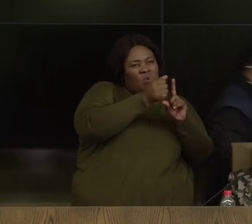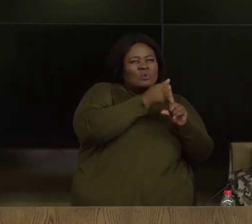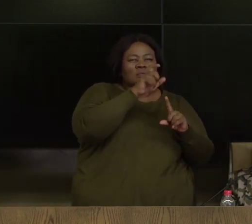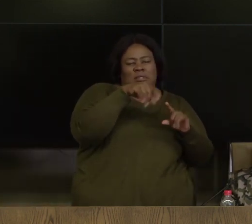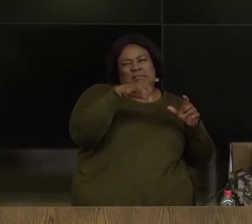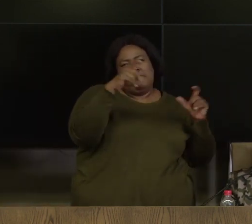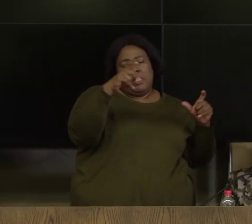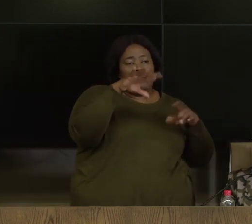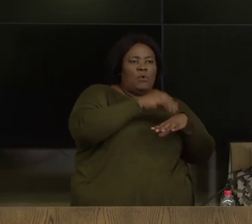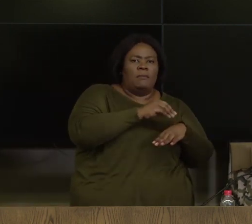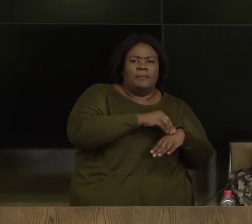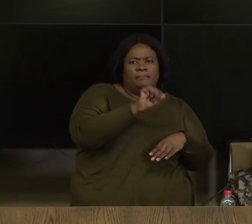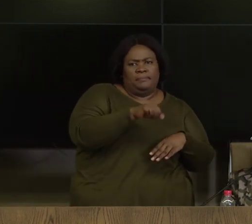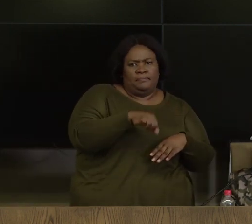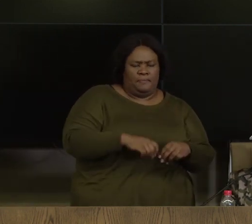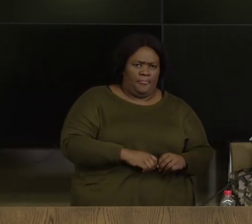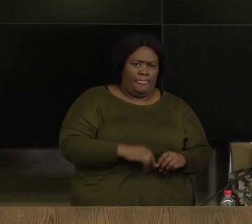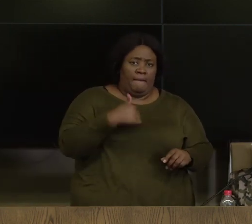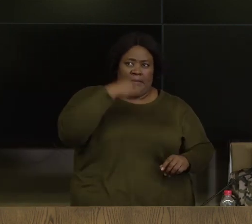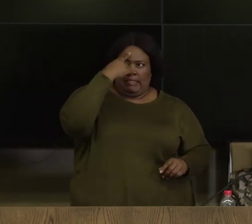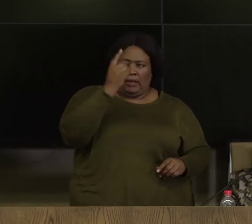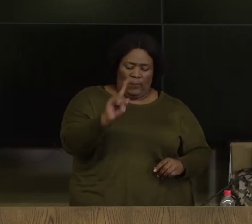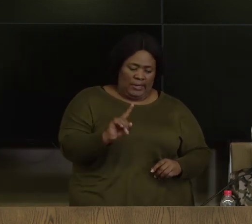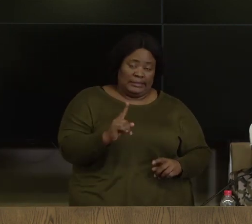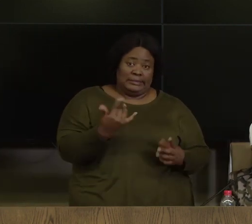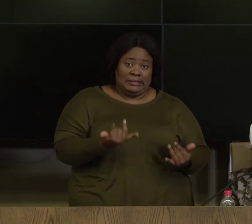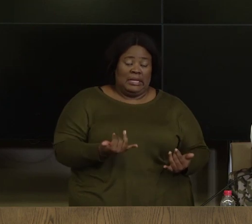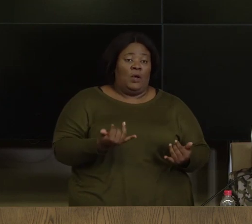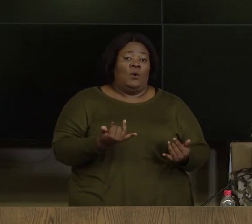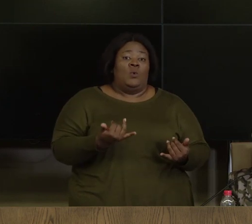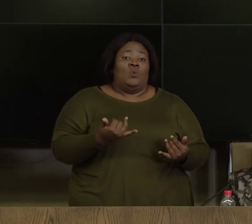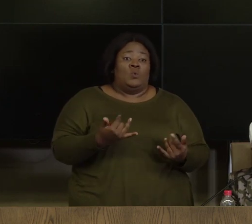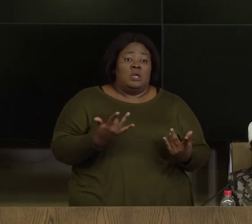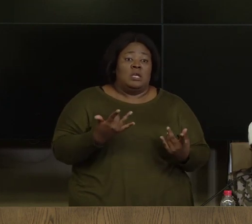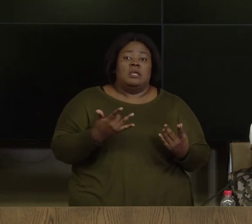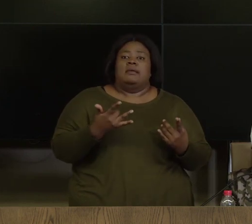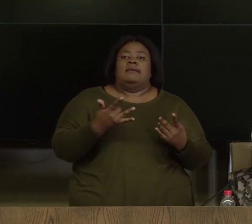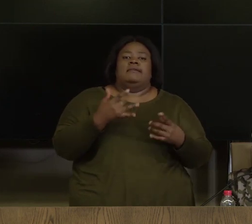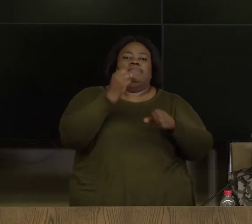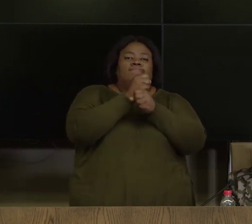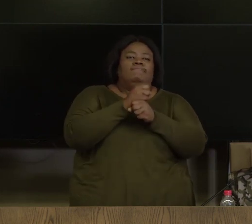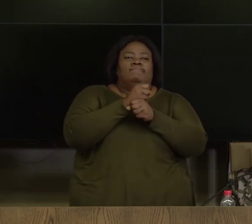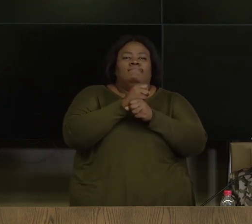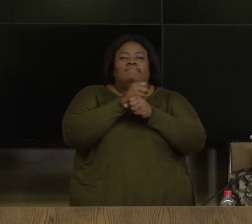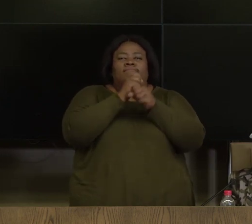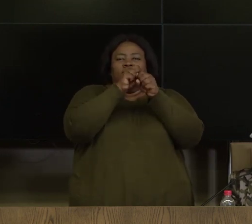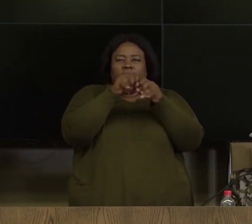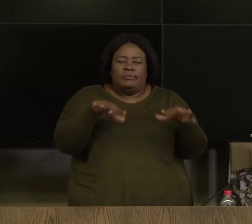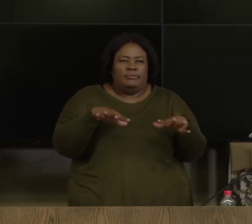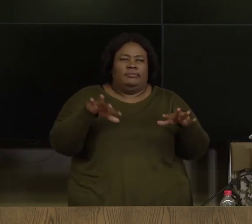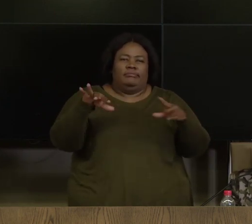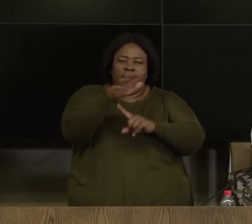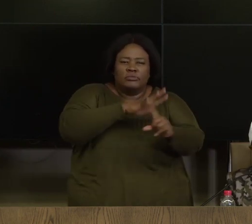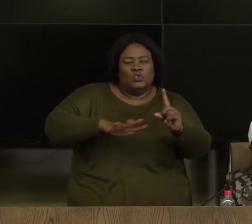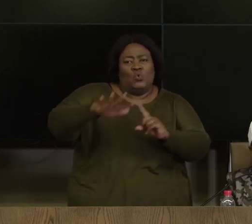problems. I actually think that while we are in a crisis situation and disastrous situation, this